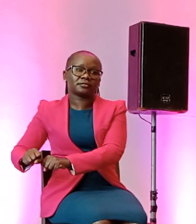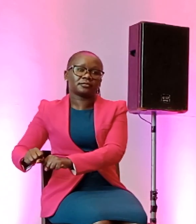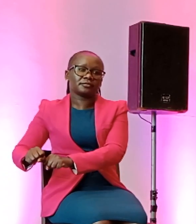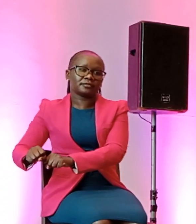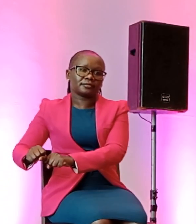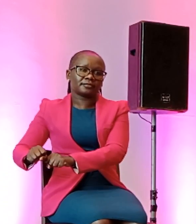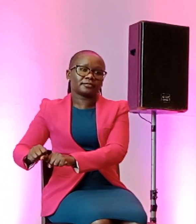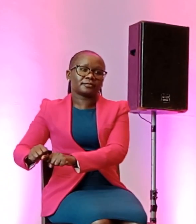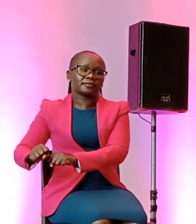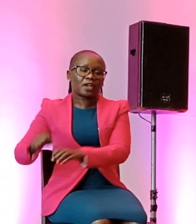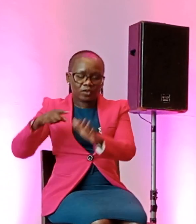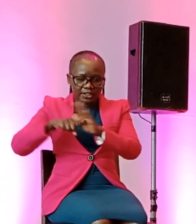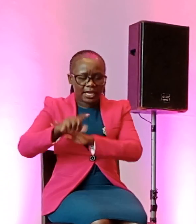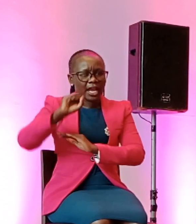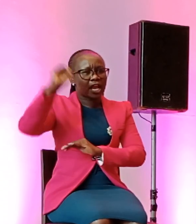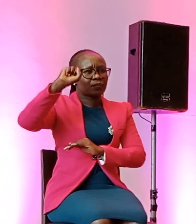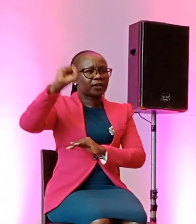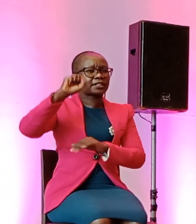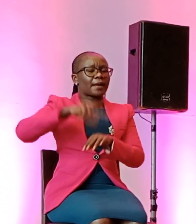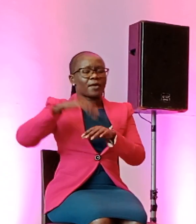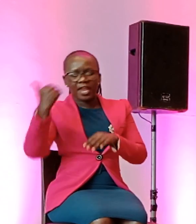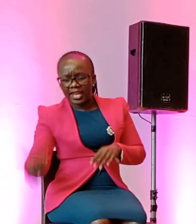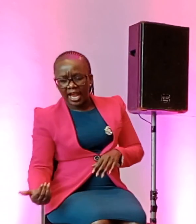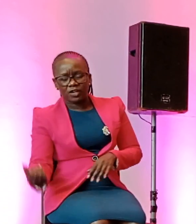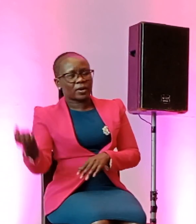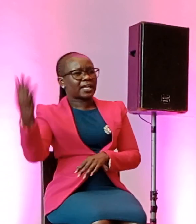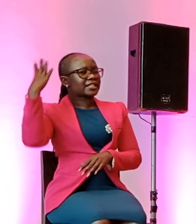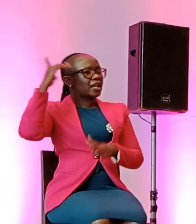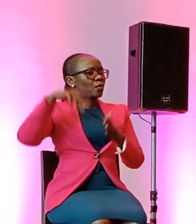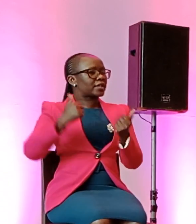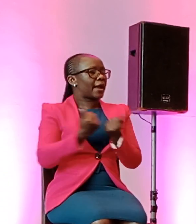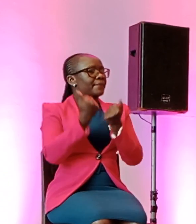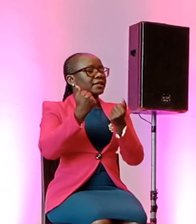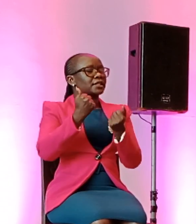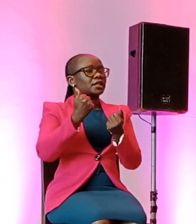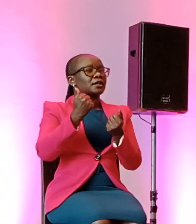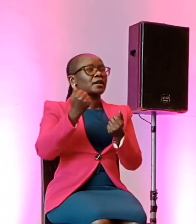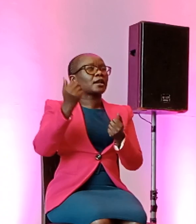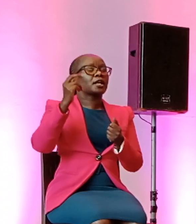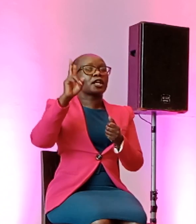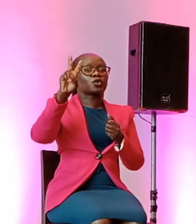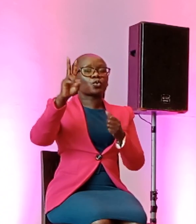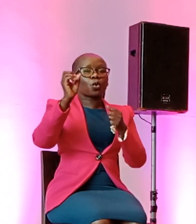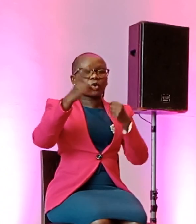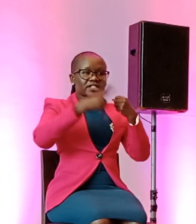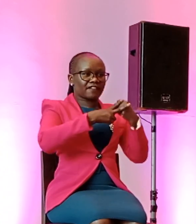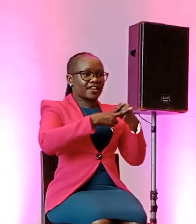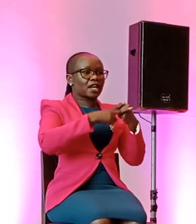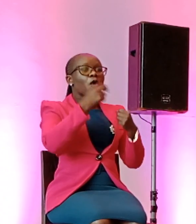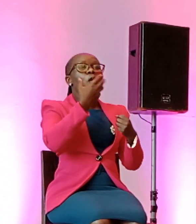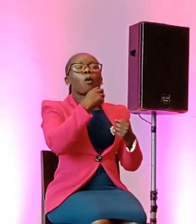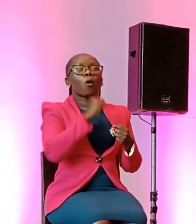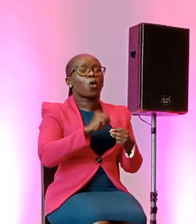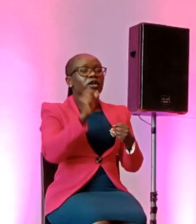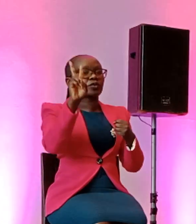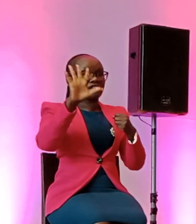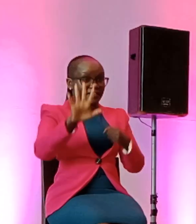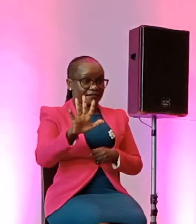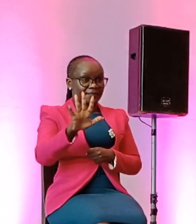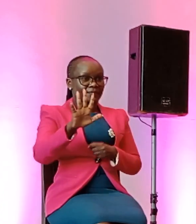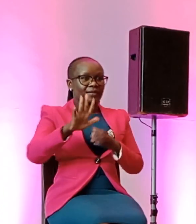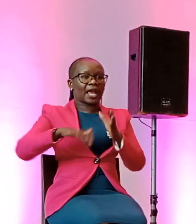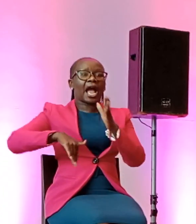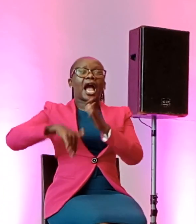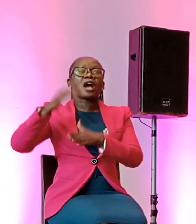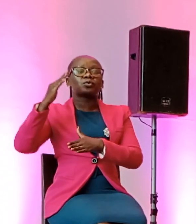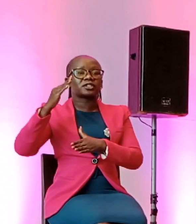I ventured into politics when I was too young to understand what it was. I was 25, 2007. Out of 11,